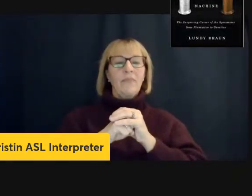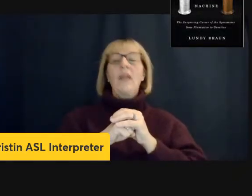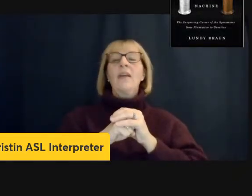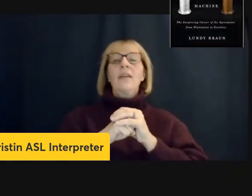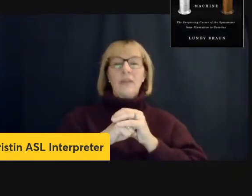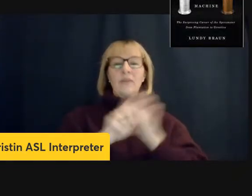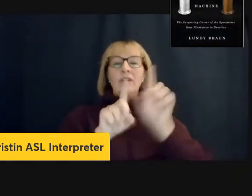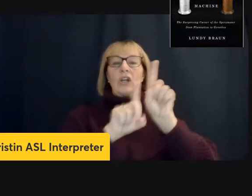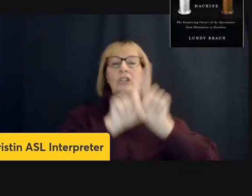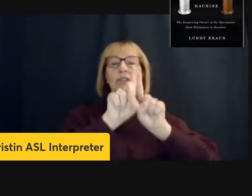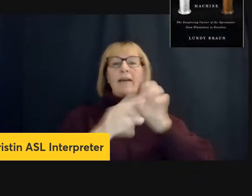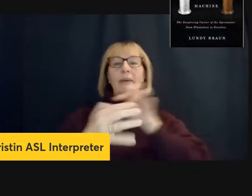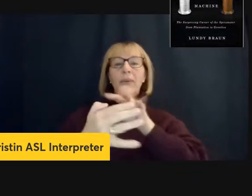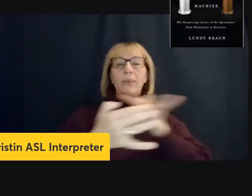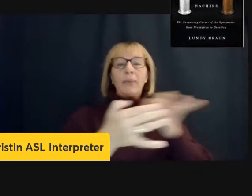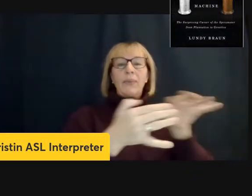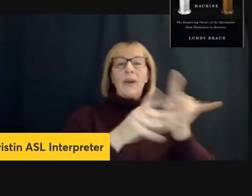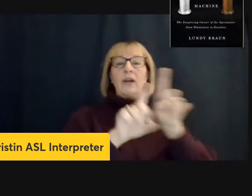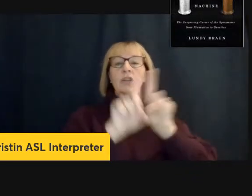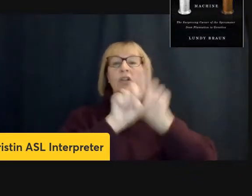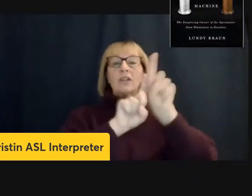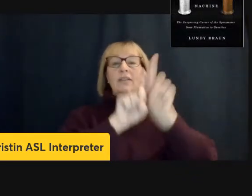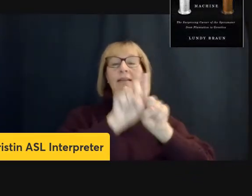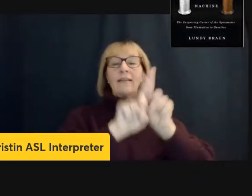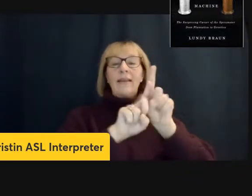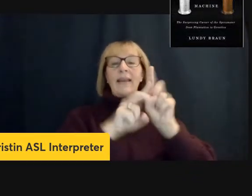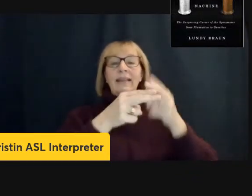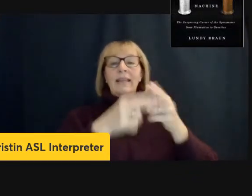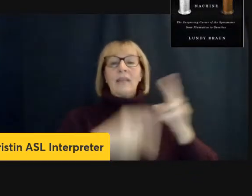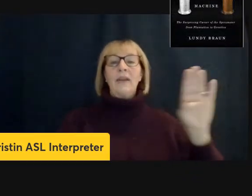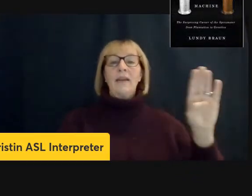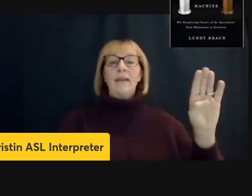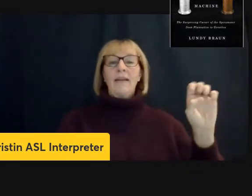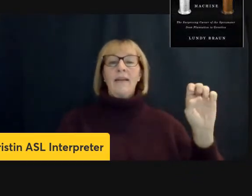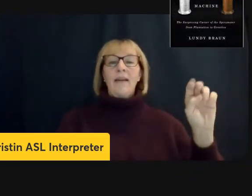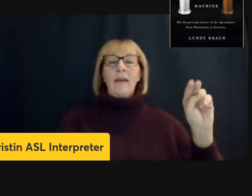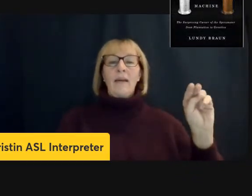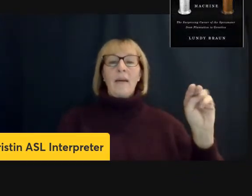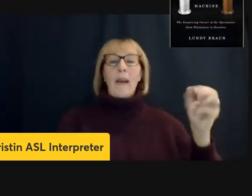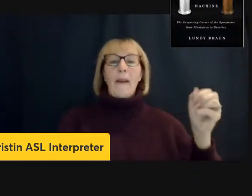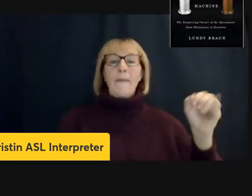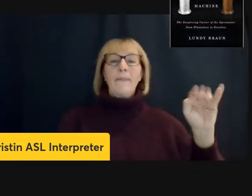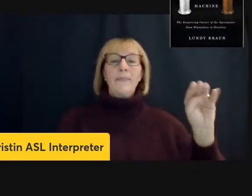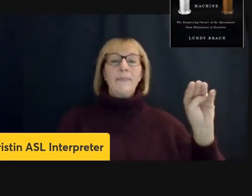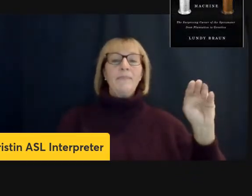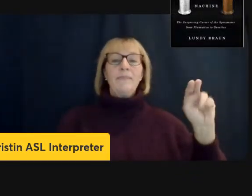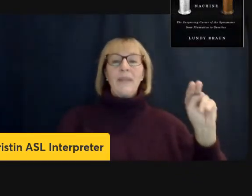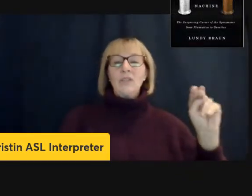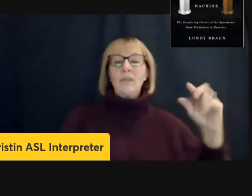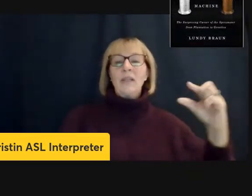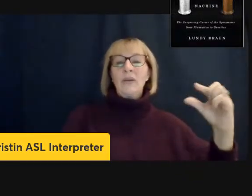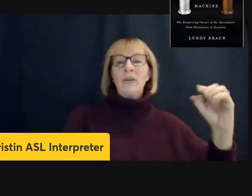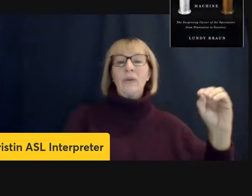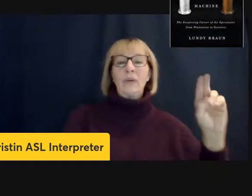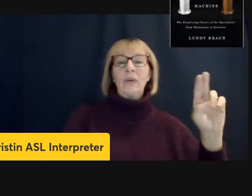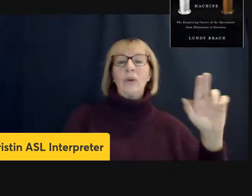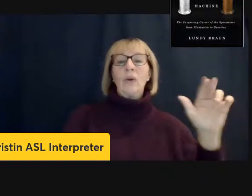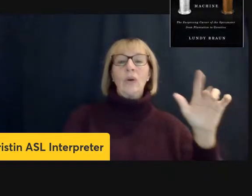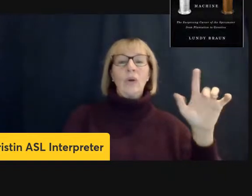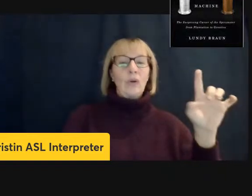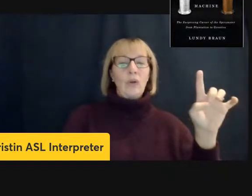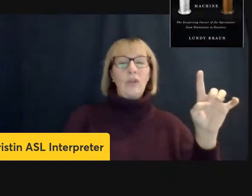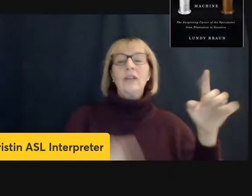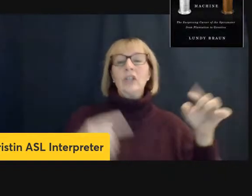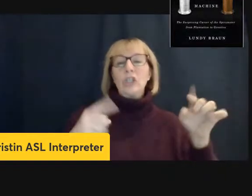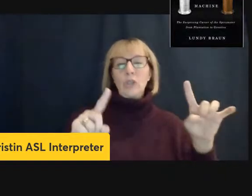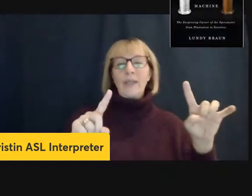astronomer and Boston patrician Benjamin Apthorpe Gould, who was charged by the U.S. Sanitary Commission during the Civil